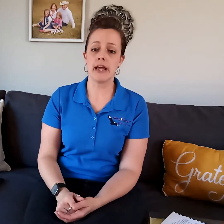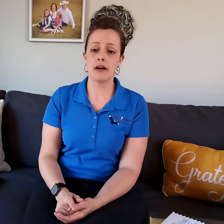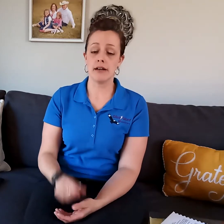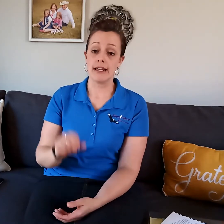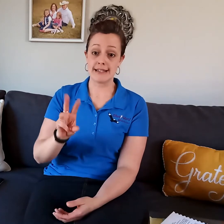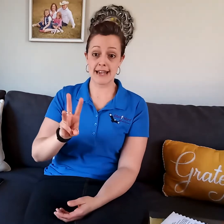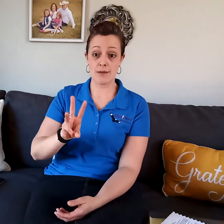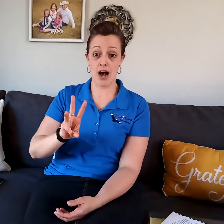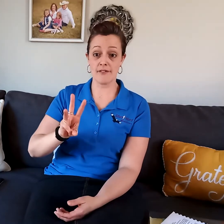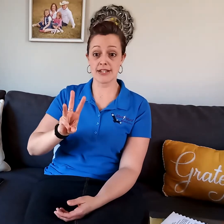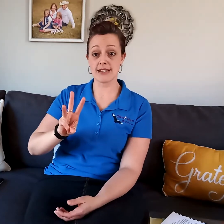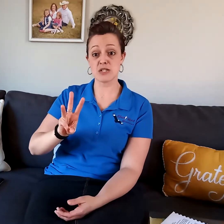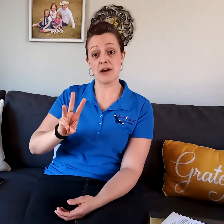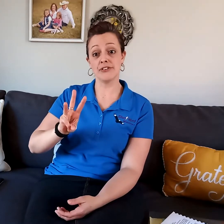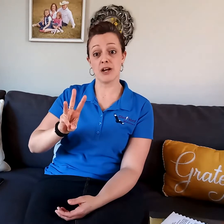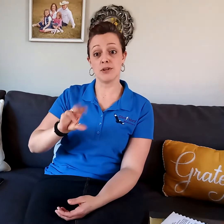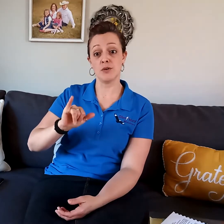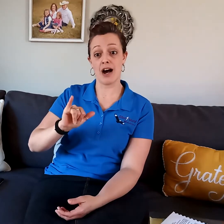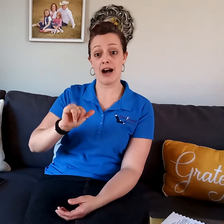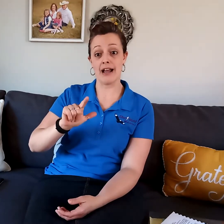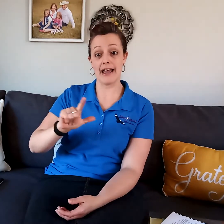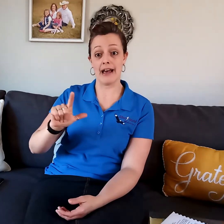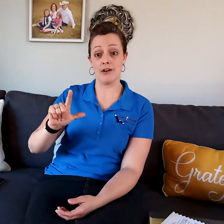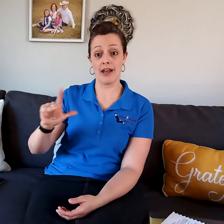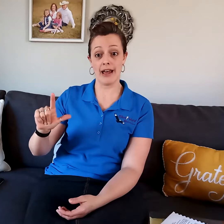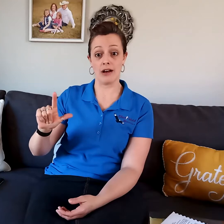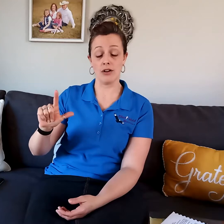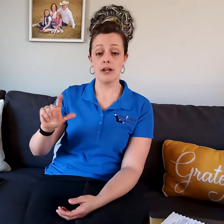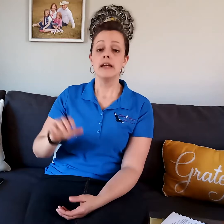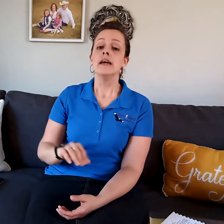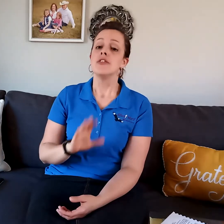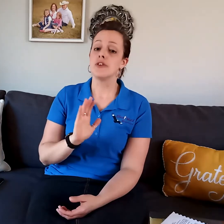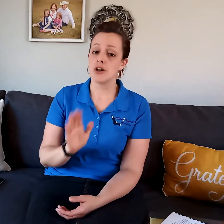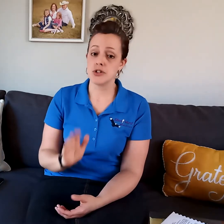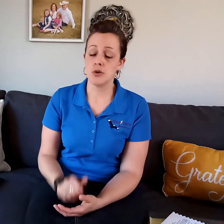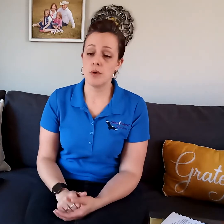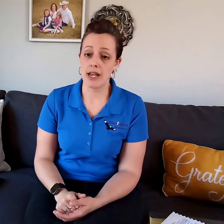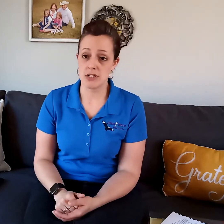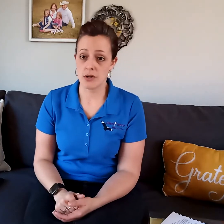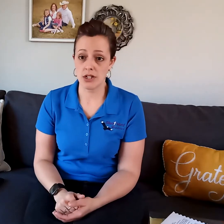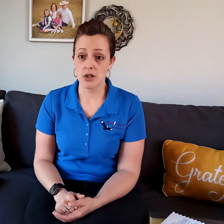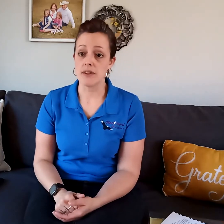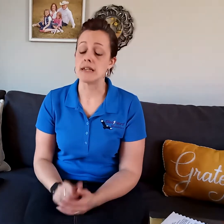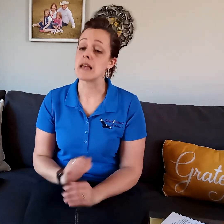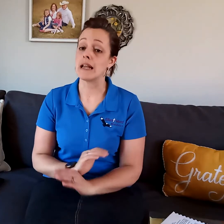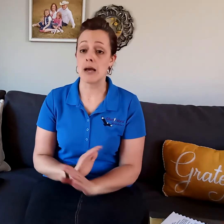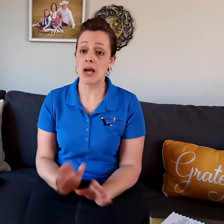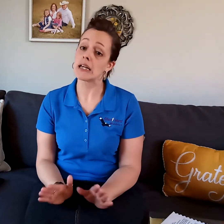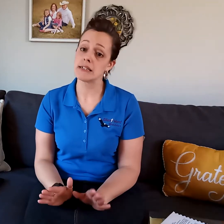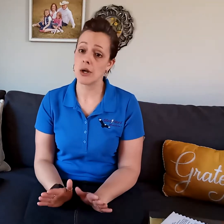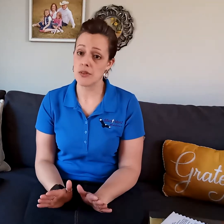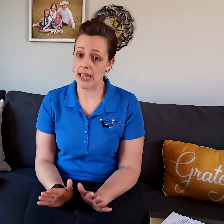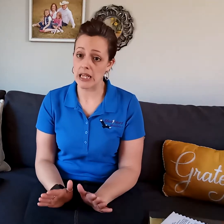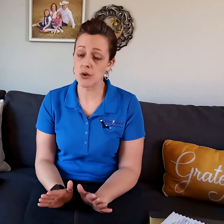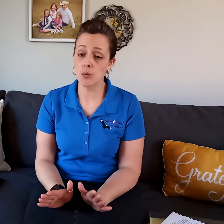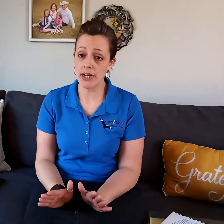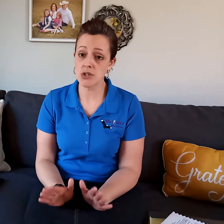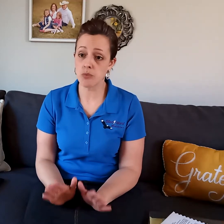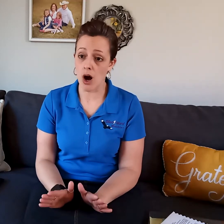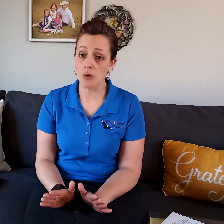there, his name obviously is spelled W-I-L-L. There are two ways you can do this, and I'm not going to tell you that either one is wrong. What I